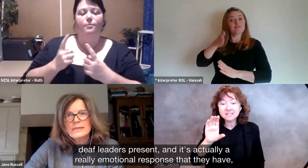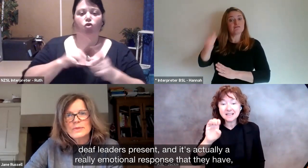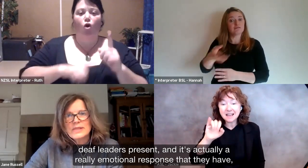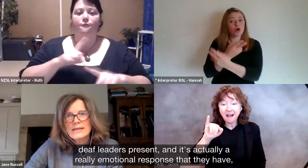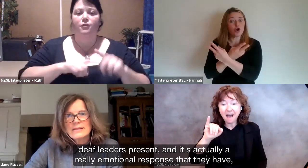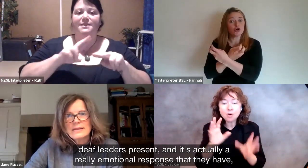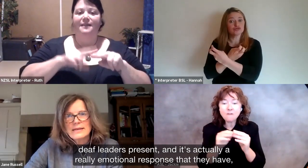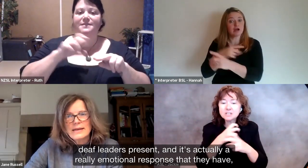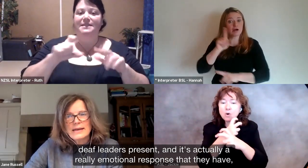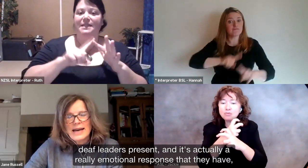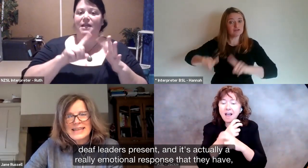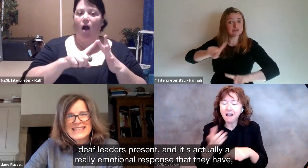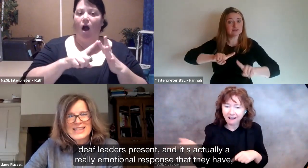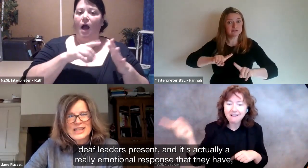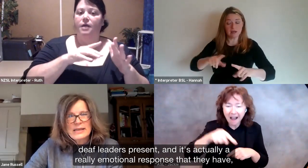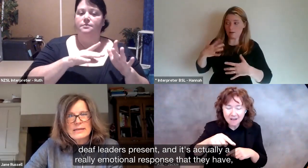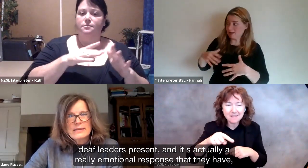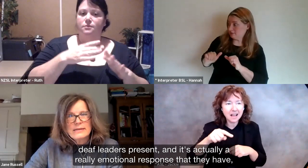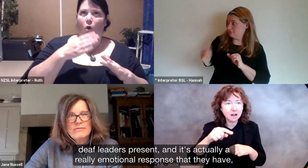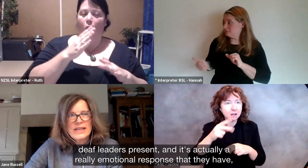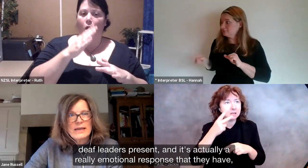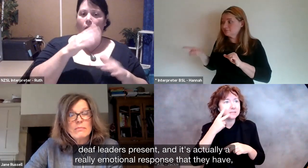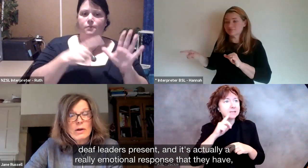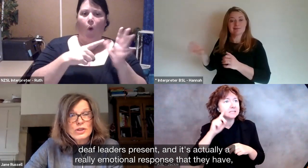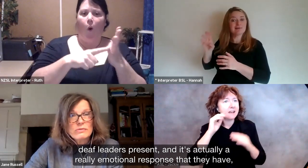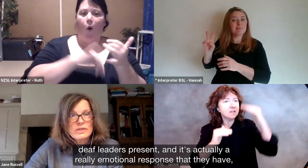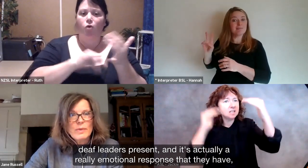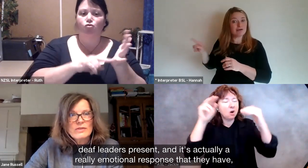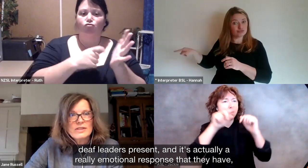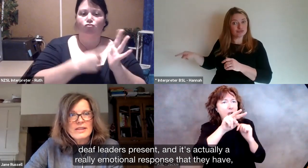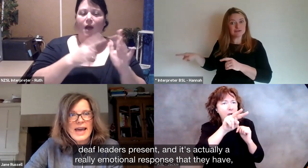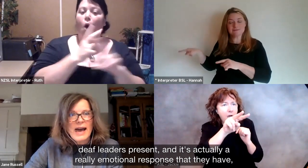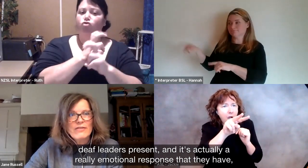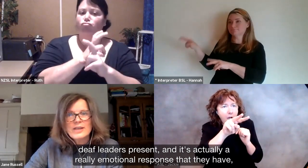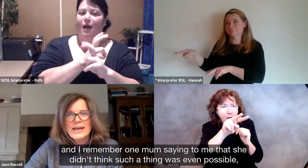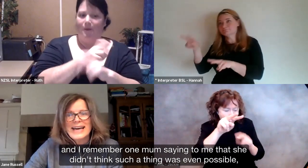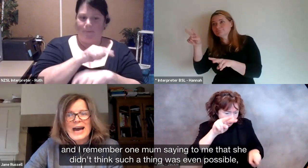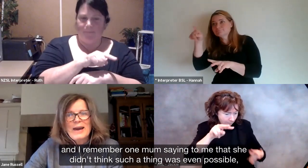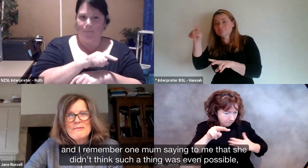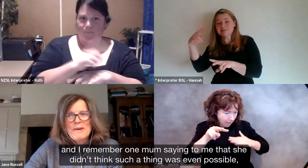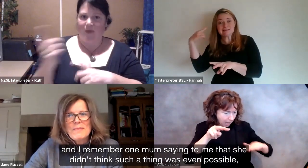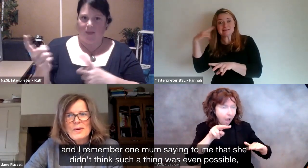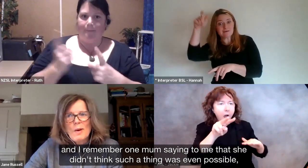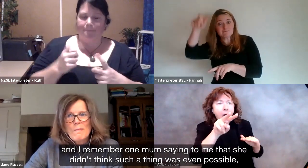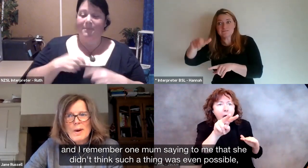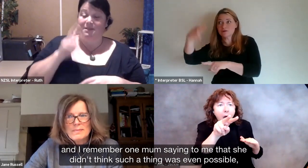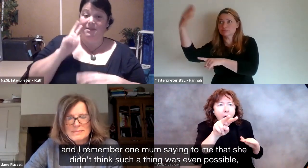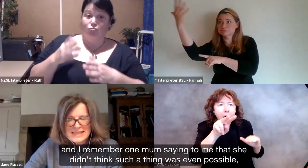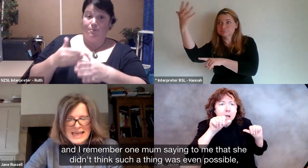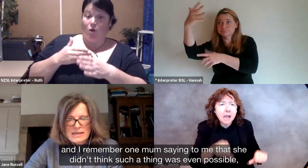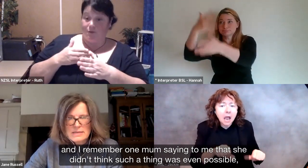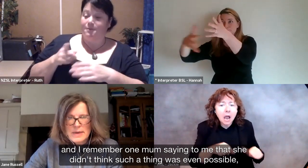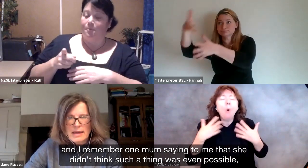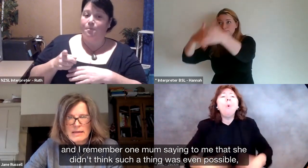deaf leaders present, and it's actually a really emotional response that they have. And I remember one mum